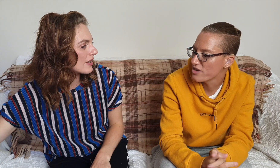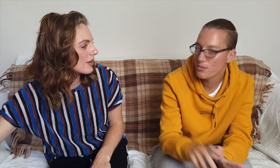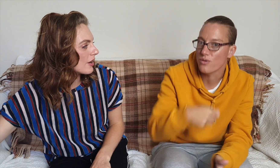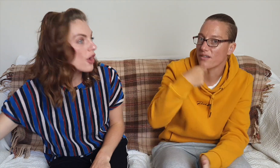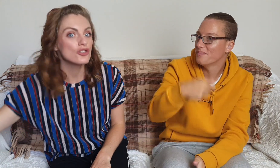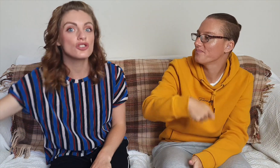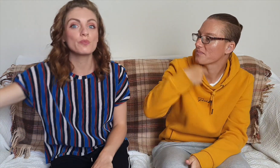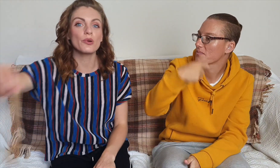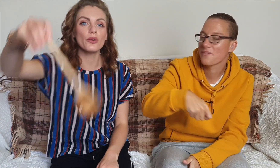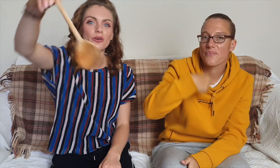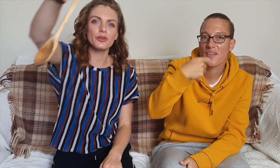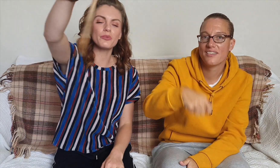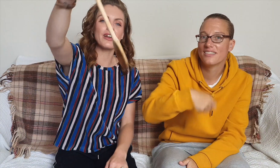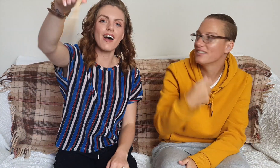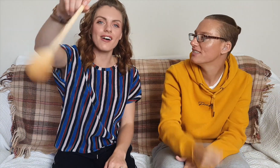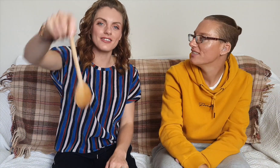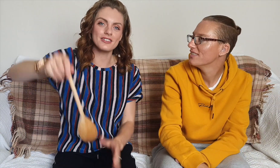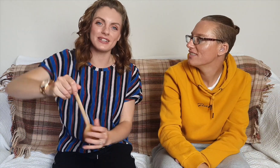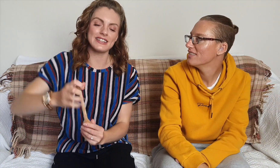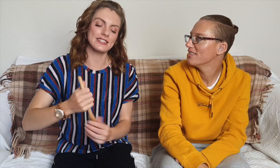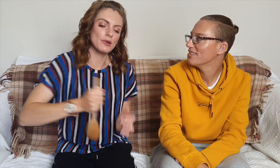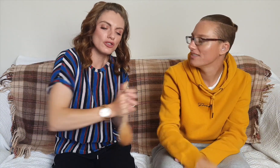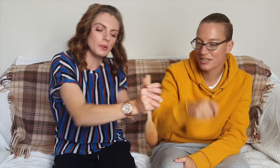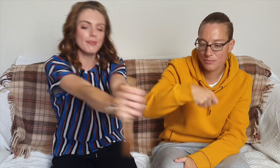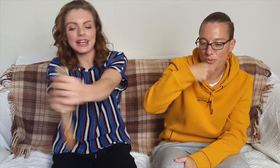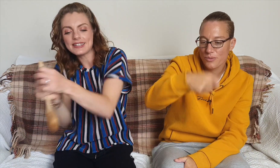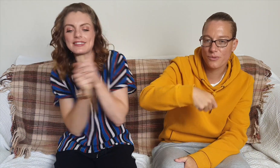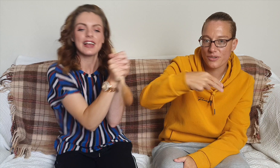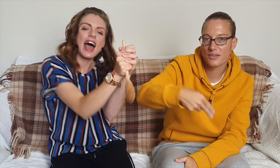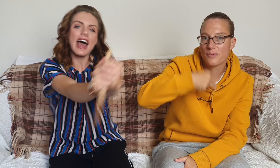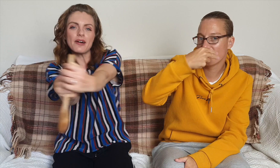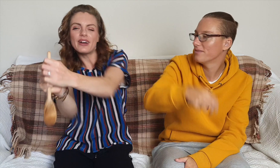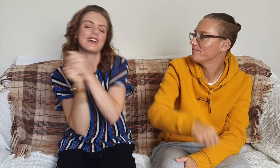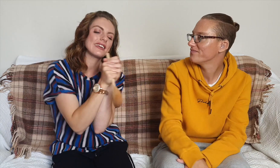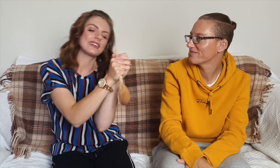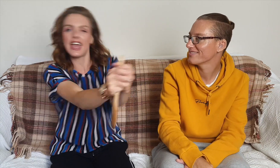Spoon. Spoon. We are going to be needing a spoon to mix our cake.